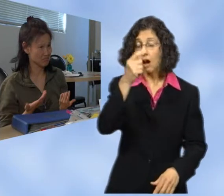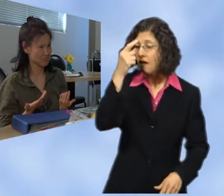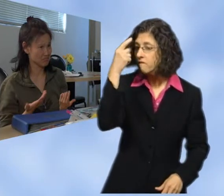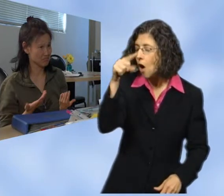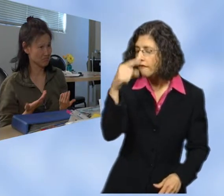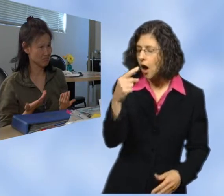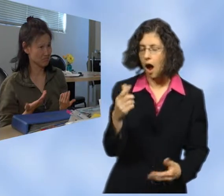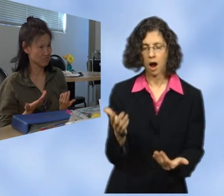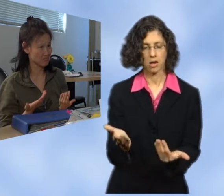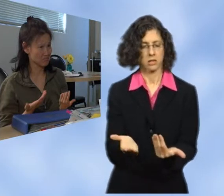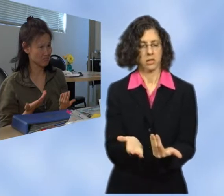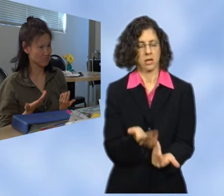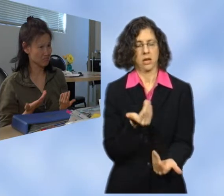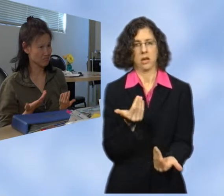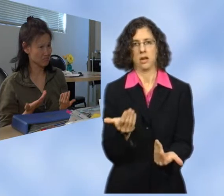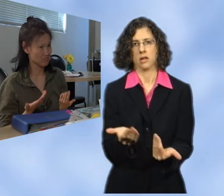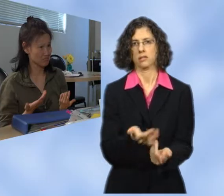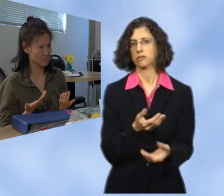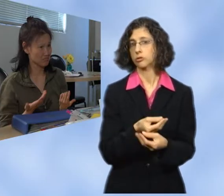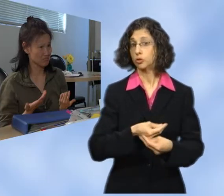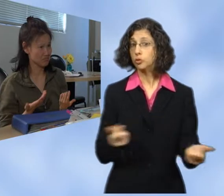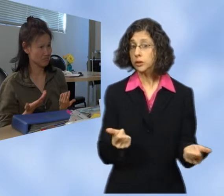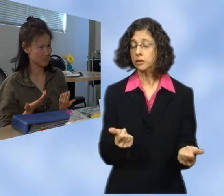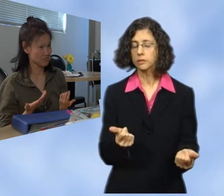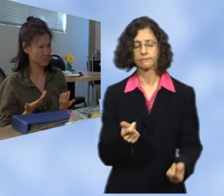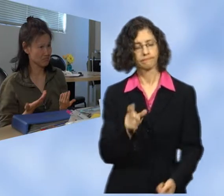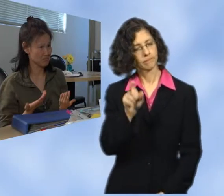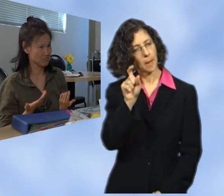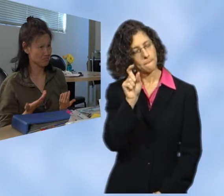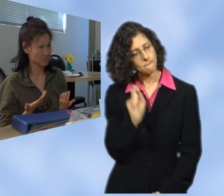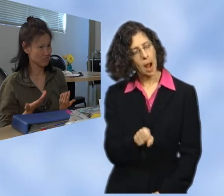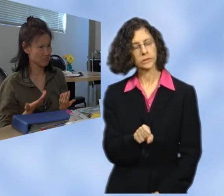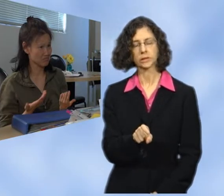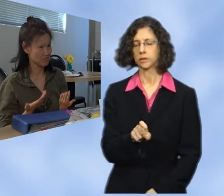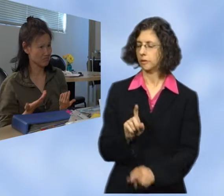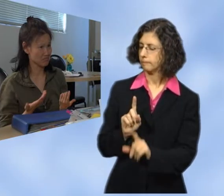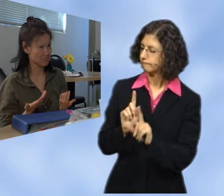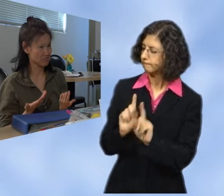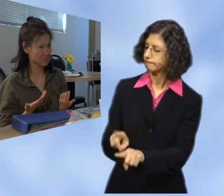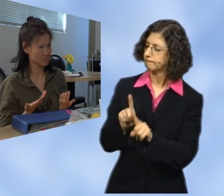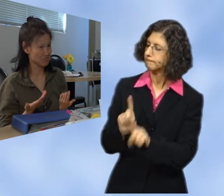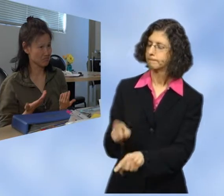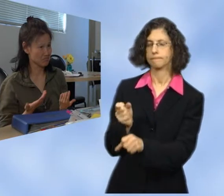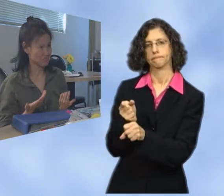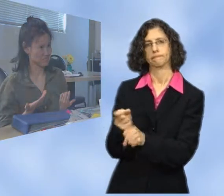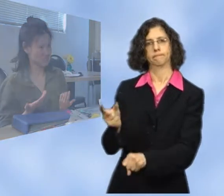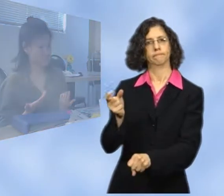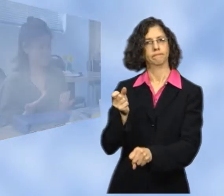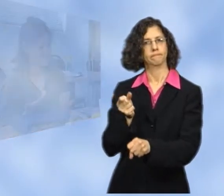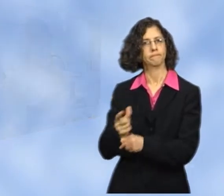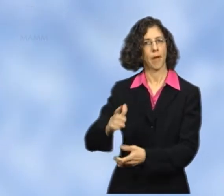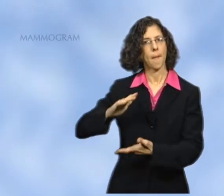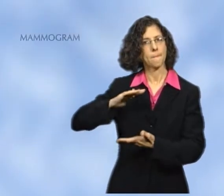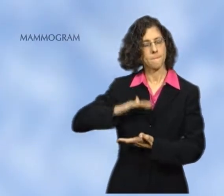starts, when it is easiest to treat. You must go for a routine